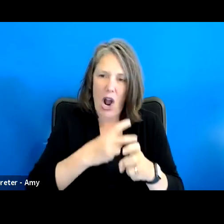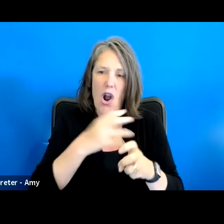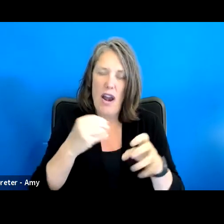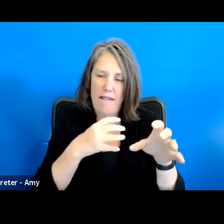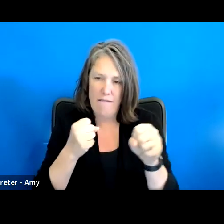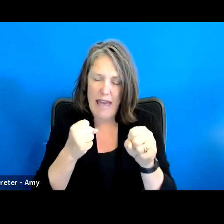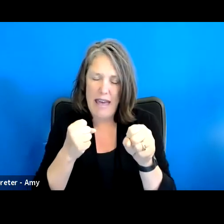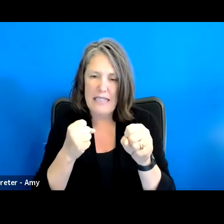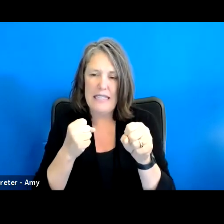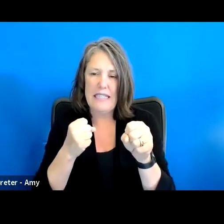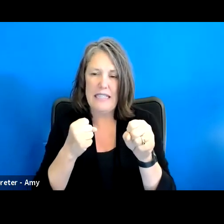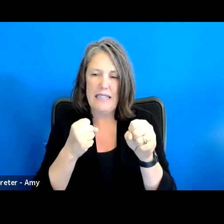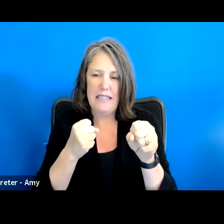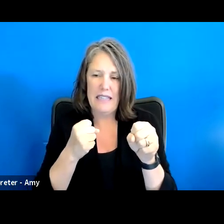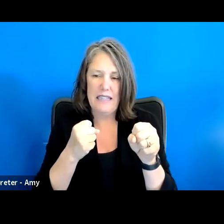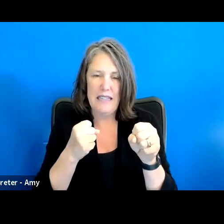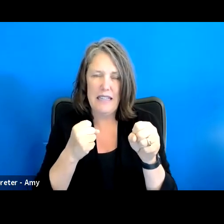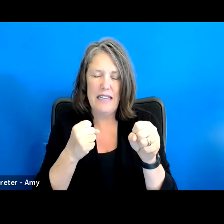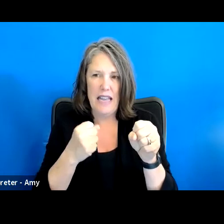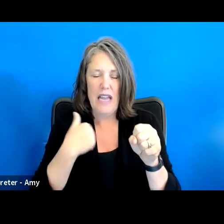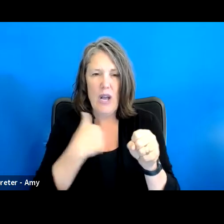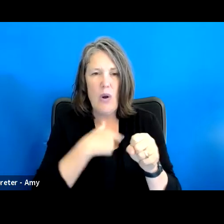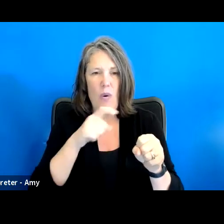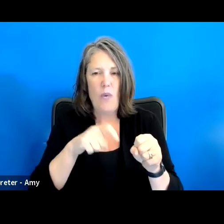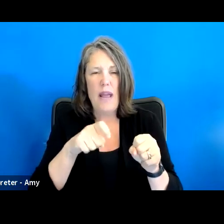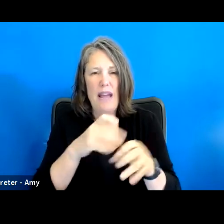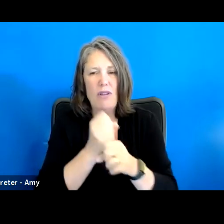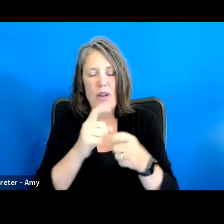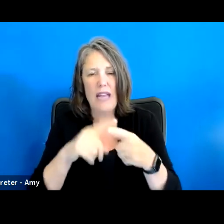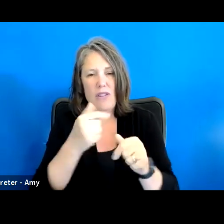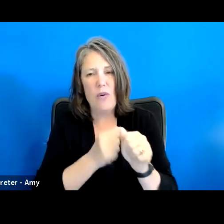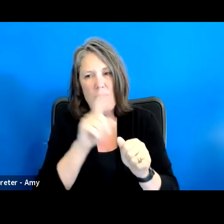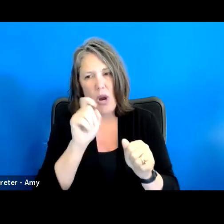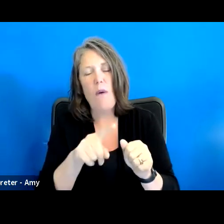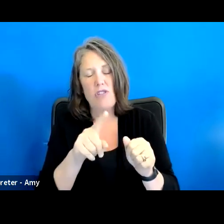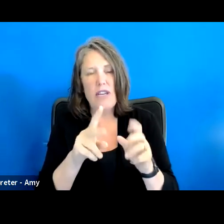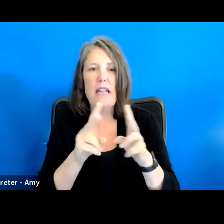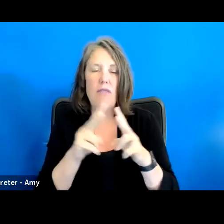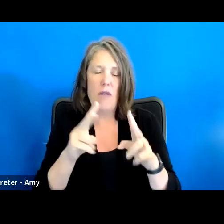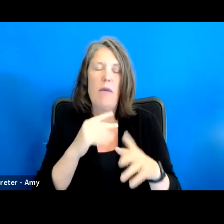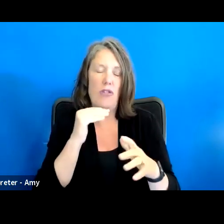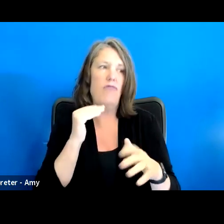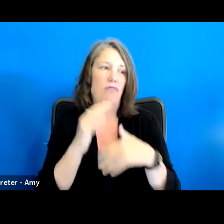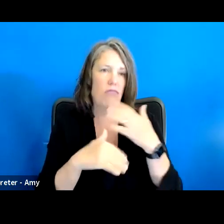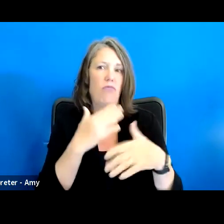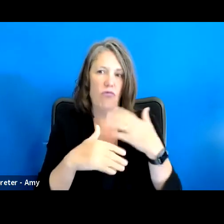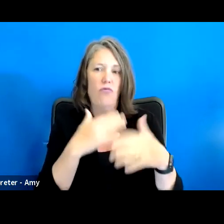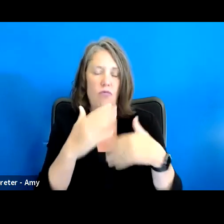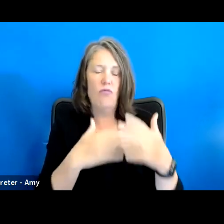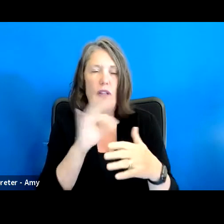fast outline of we have to get to every question. It is very much following the flow of a